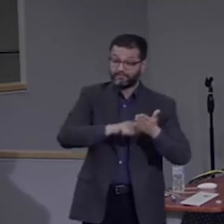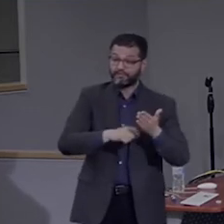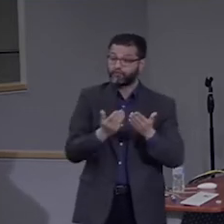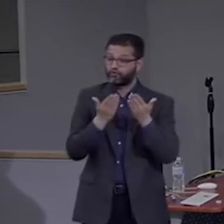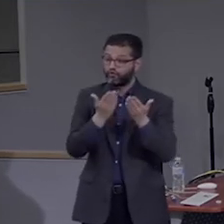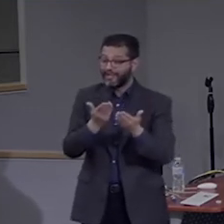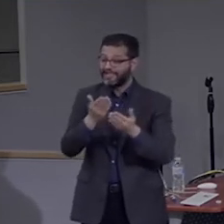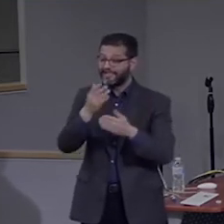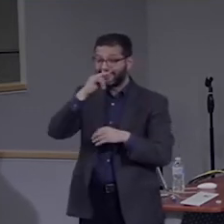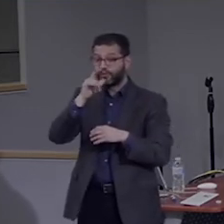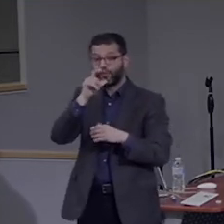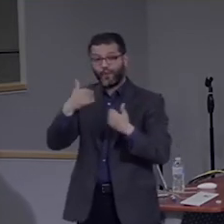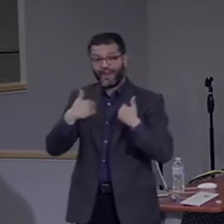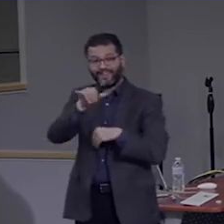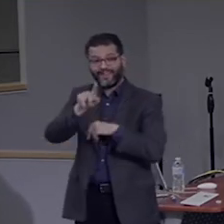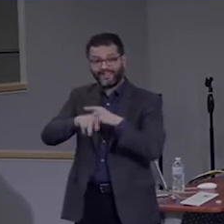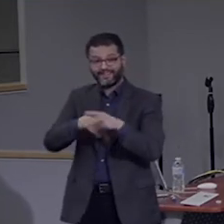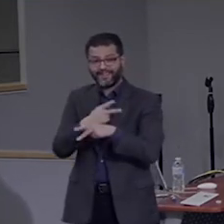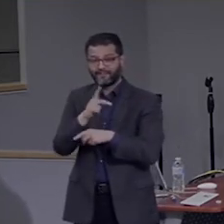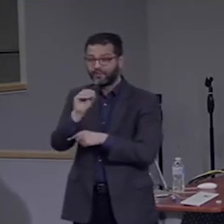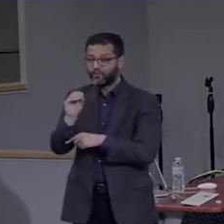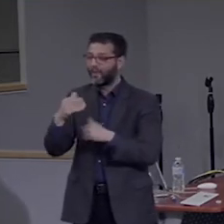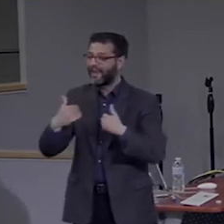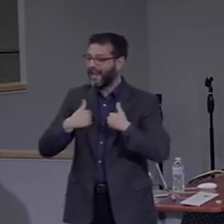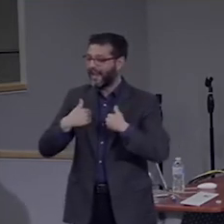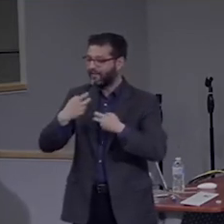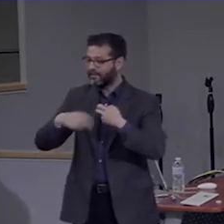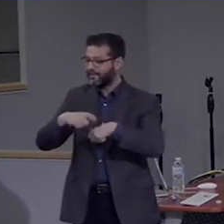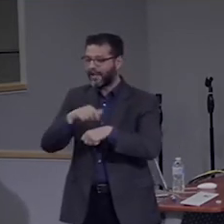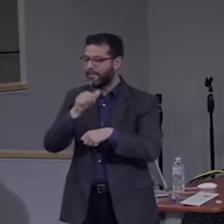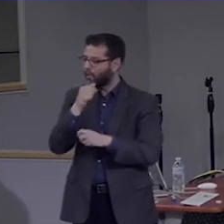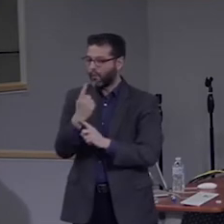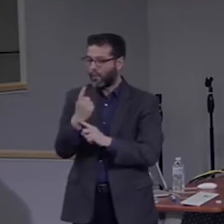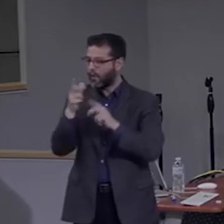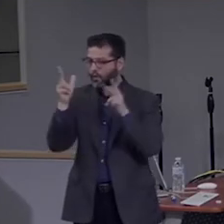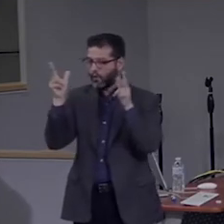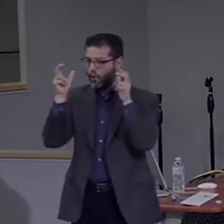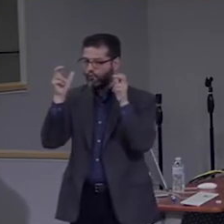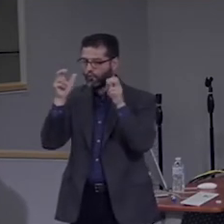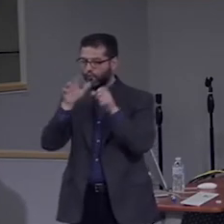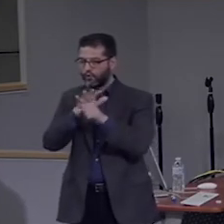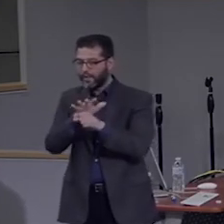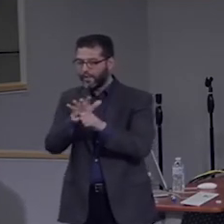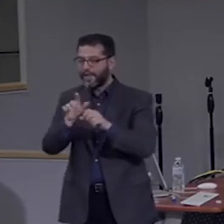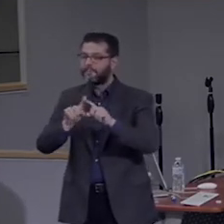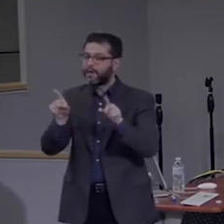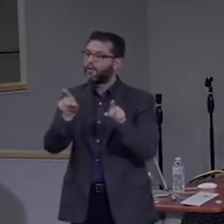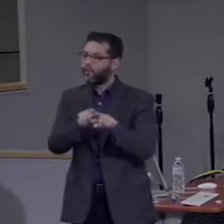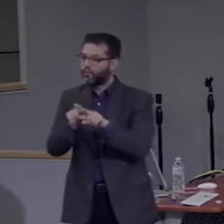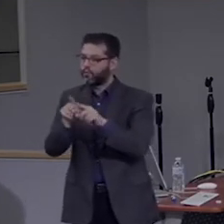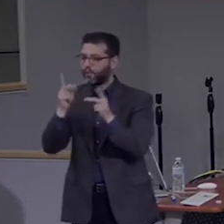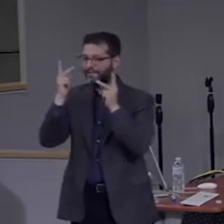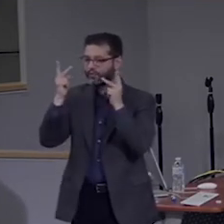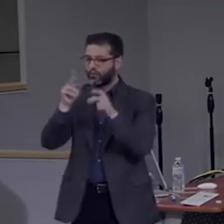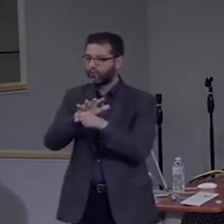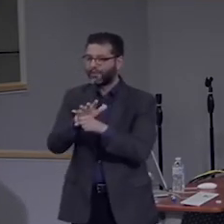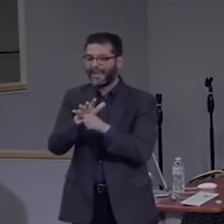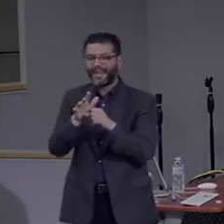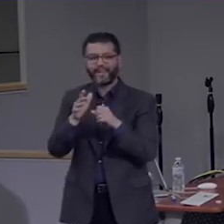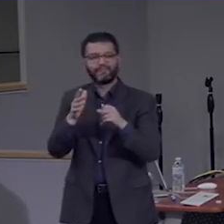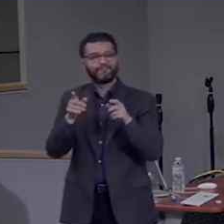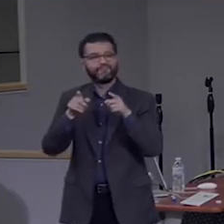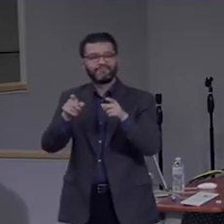disorders have difficulties not just in the auditory domain but also in the visual domain with something like flicker fusion